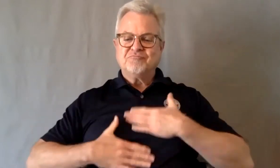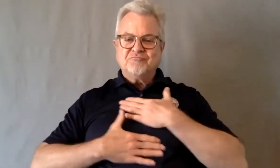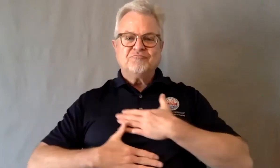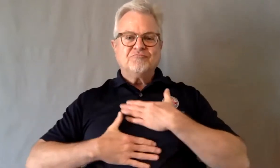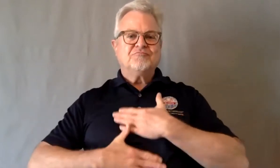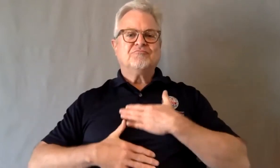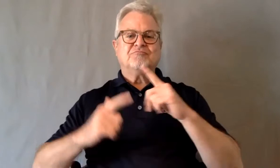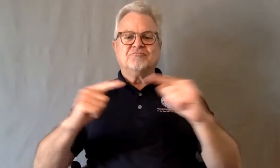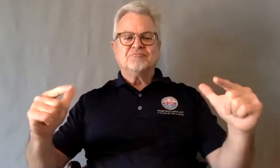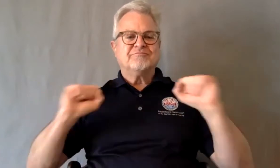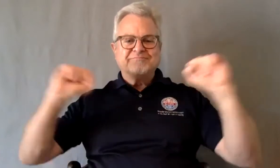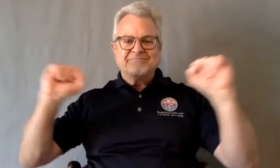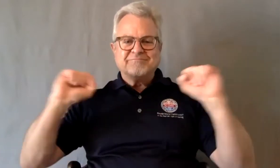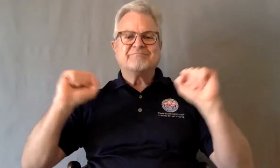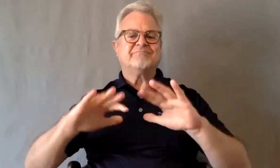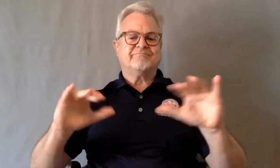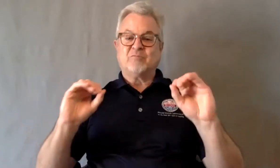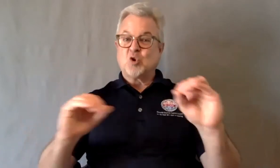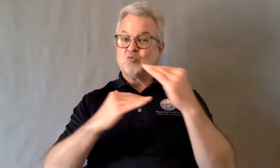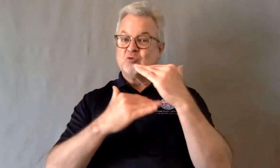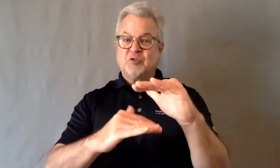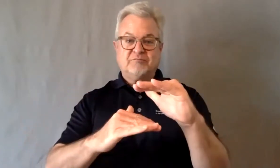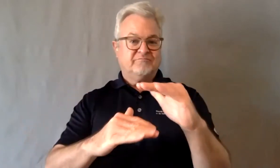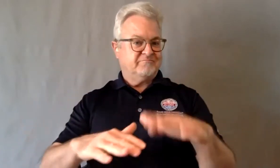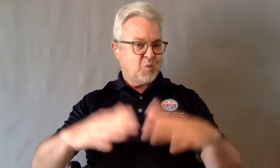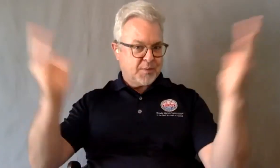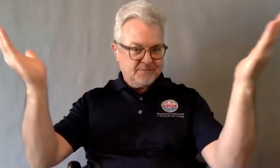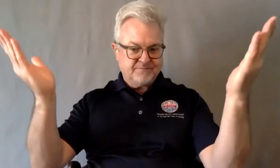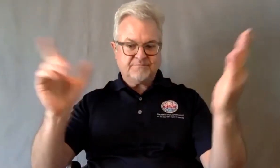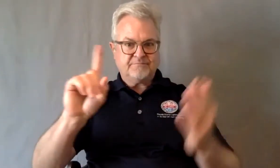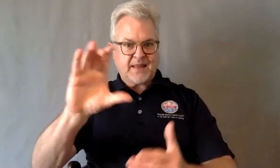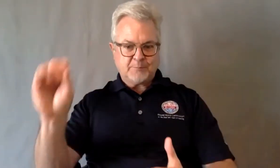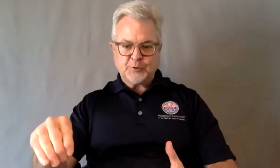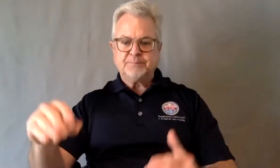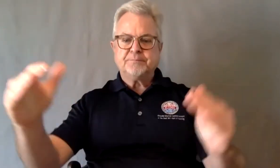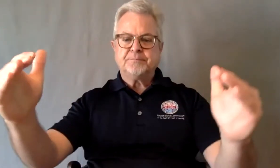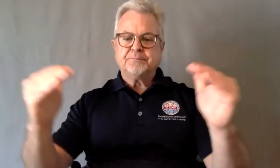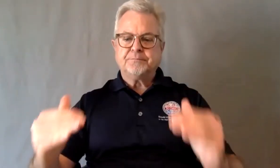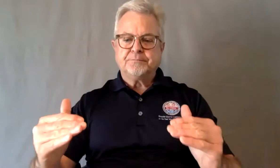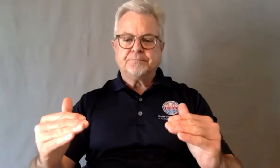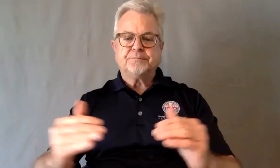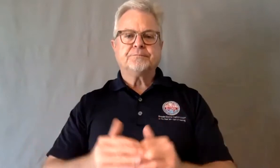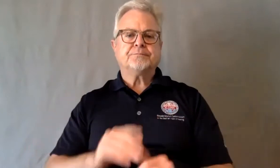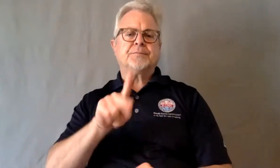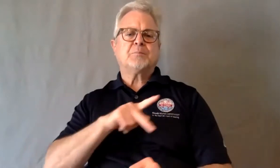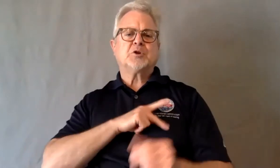Gym, sporting events, all of those have no restriction and are open.